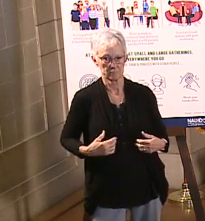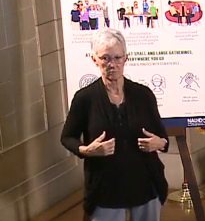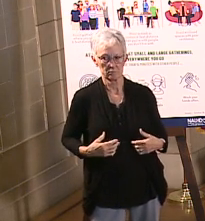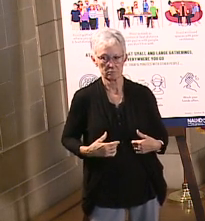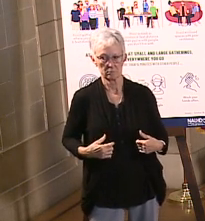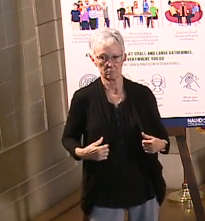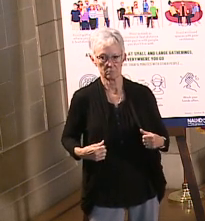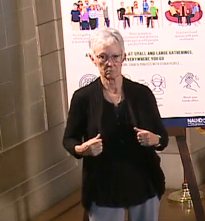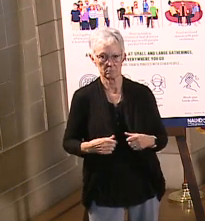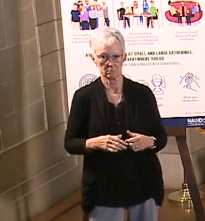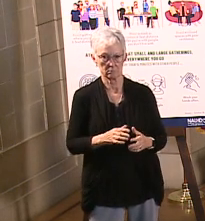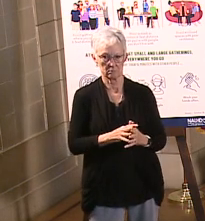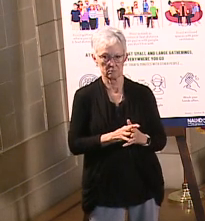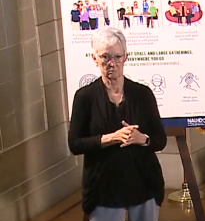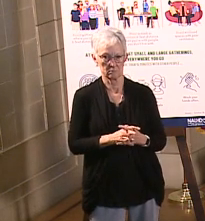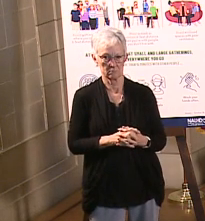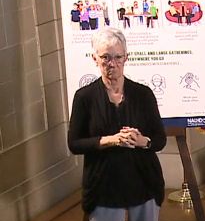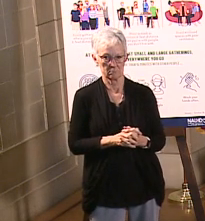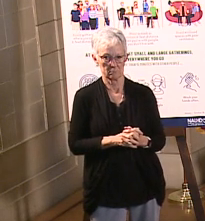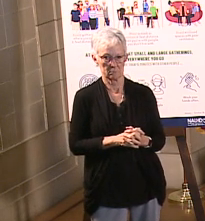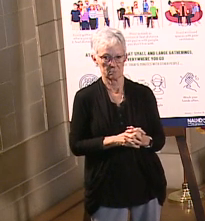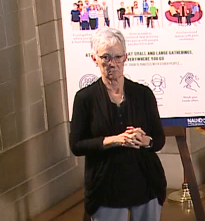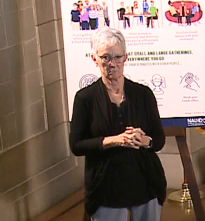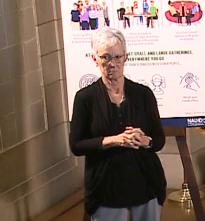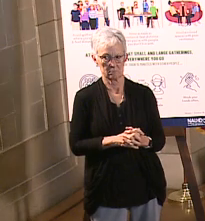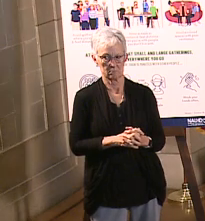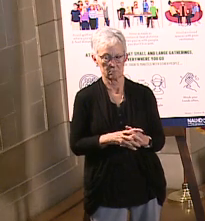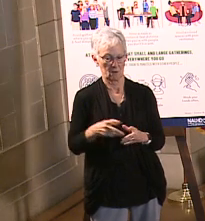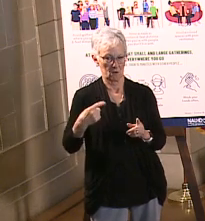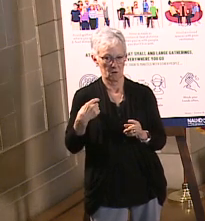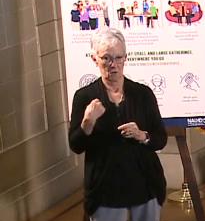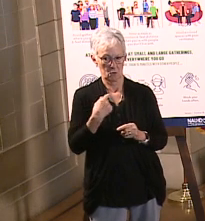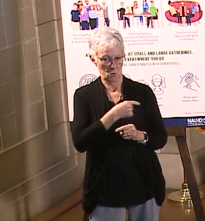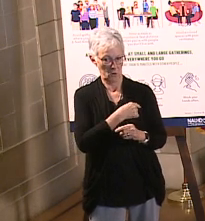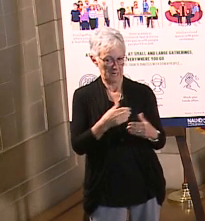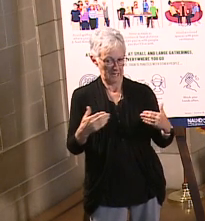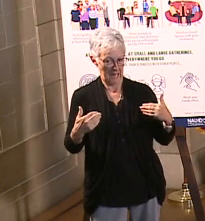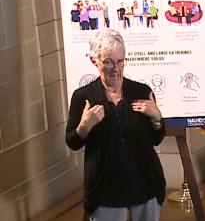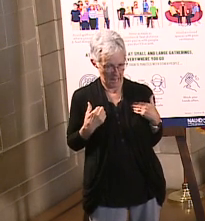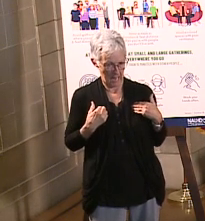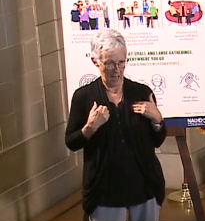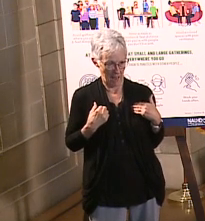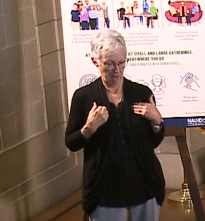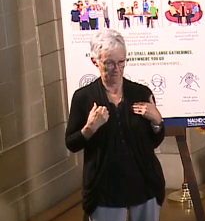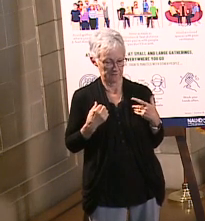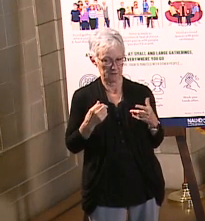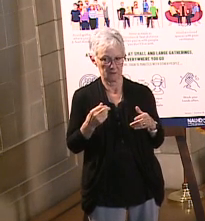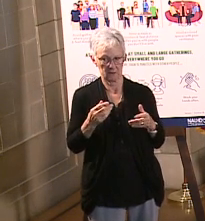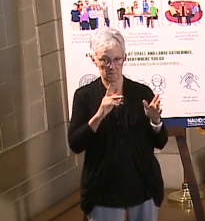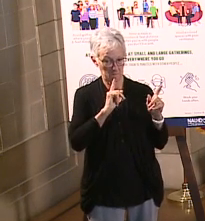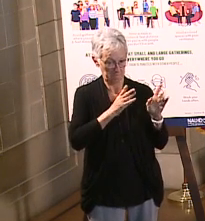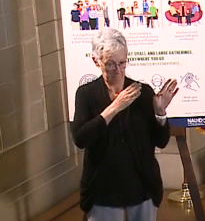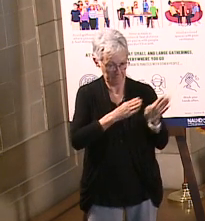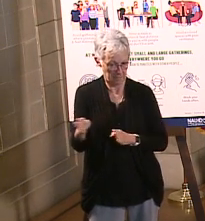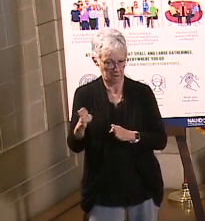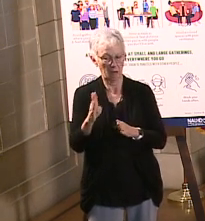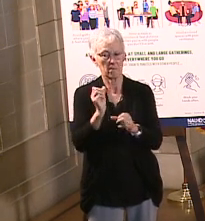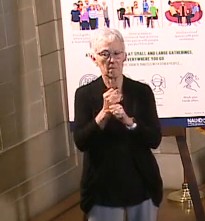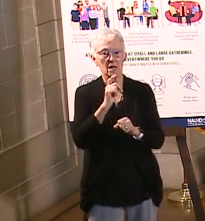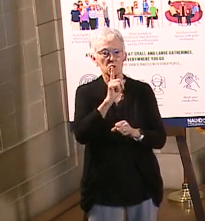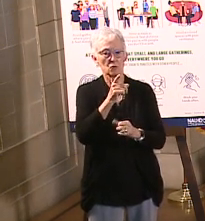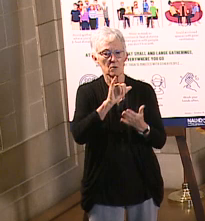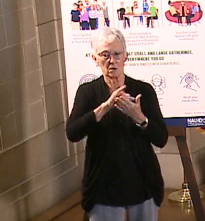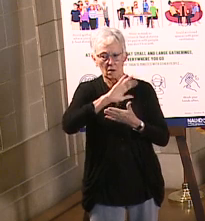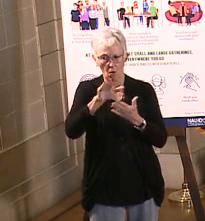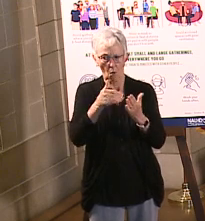for everybody, from border to border, that there'll be access to this vaccine right away? So the question was, are we going to be covered